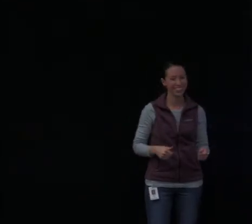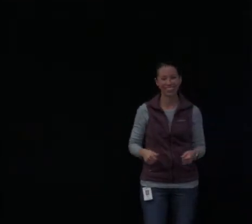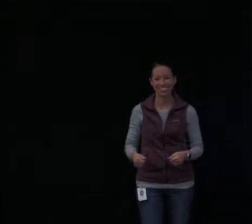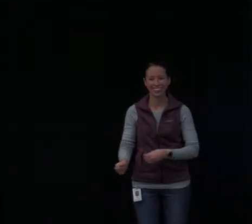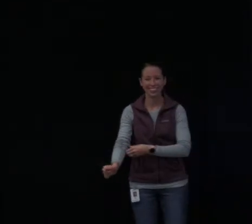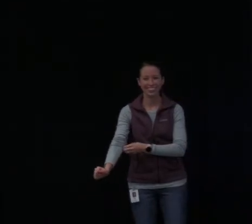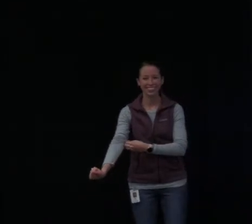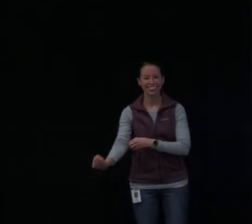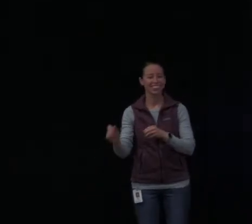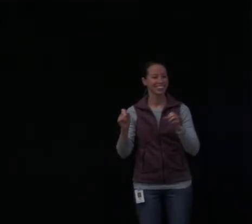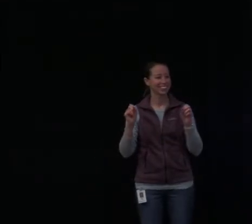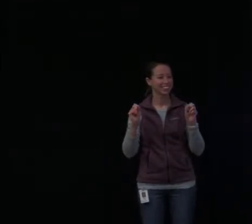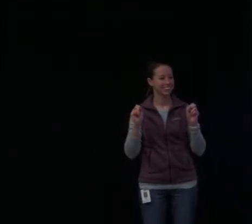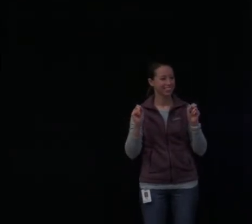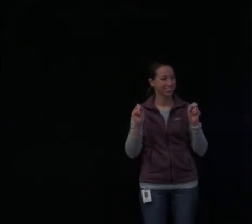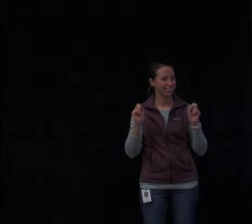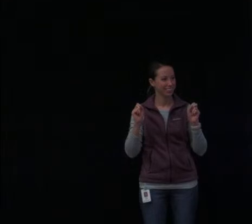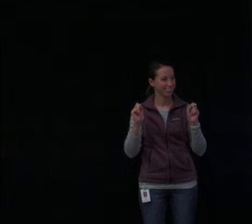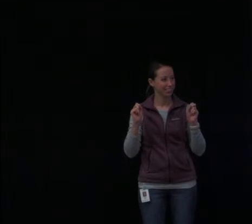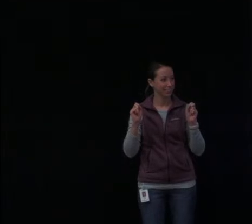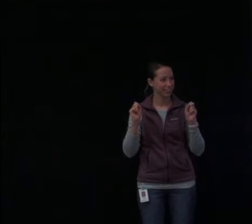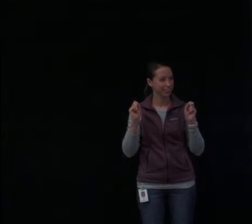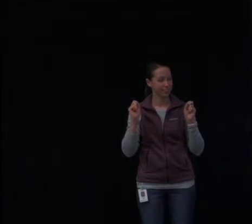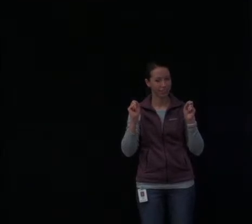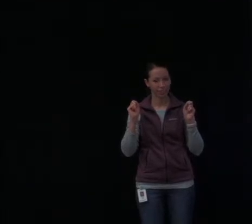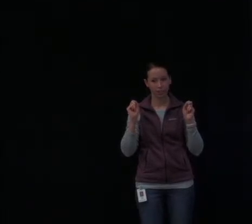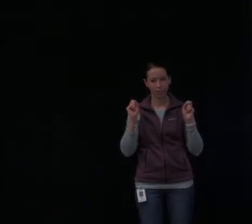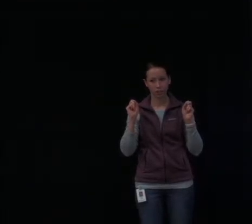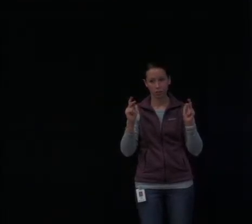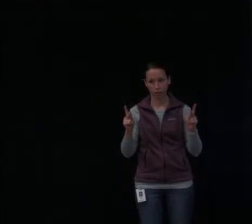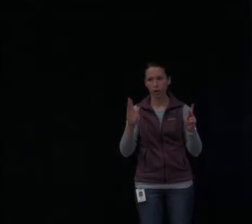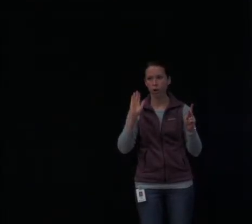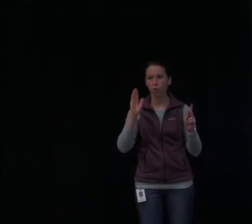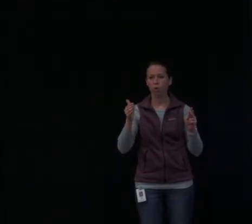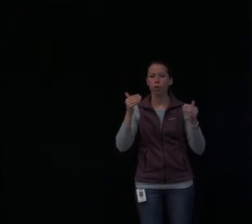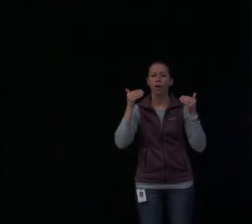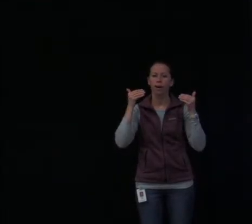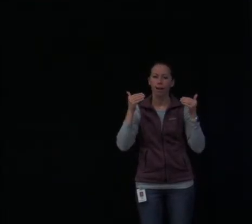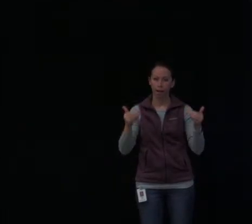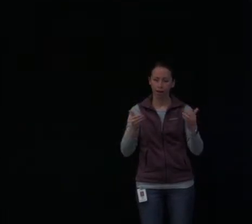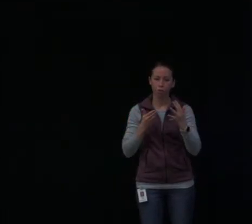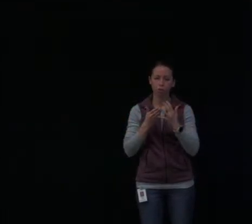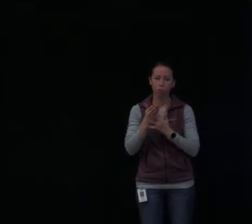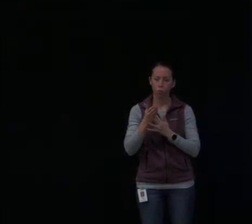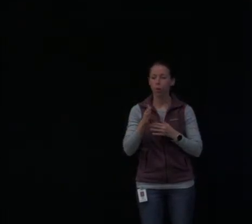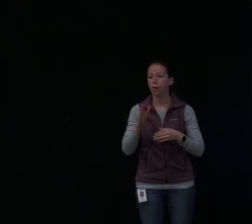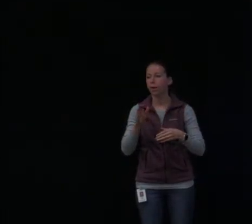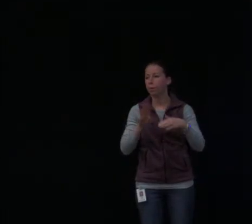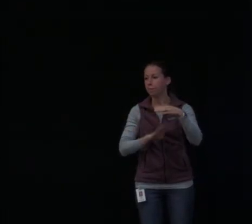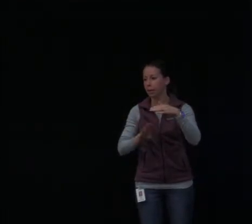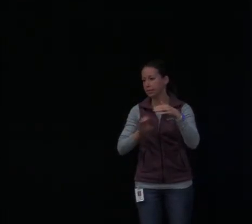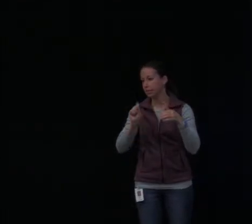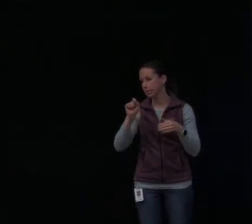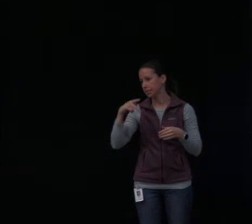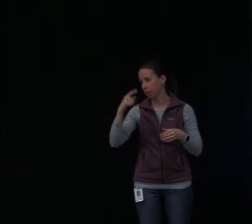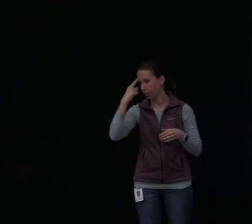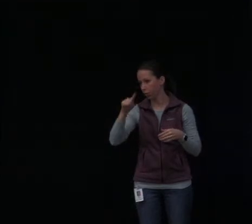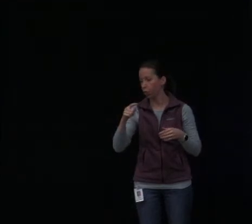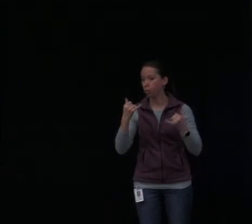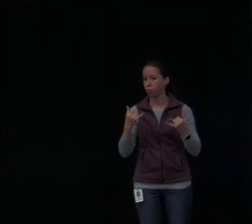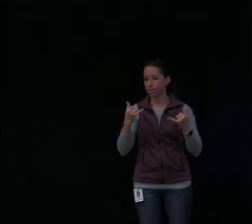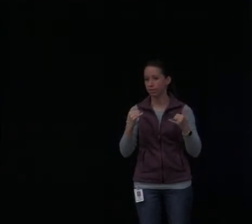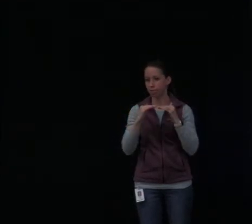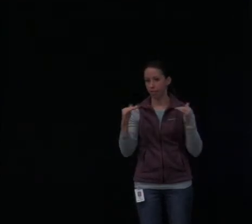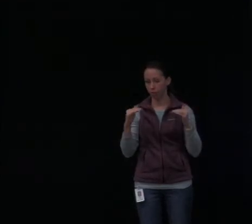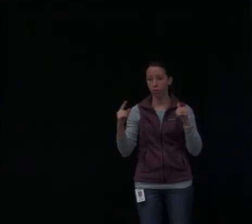Okay, all right. So we'll just walk through the basic steps for present levels. The first thing